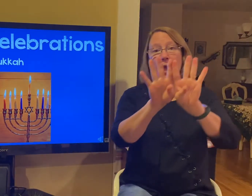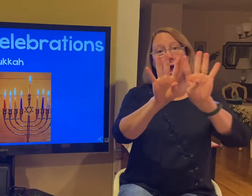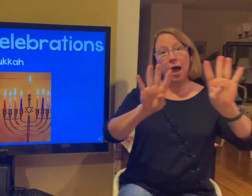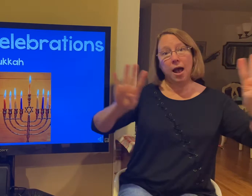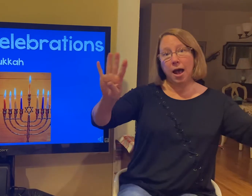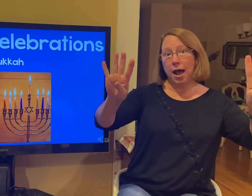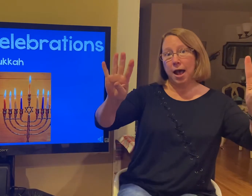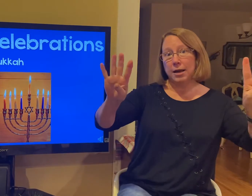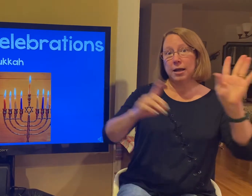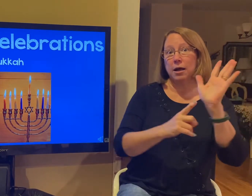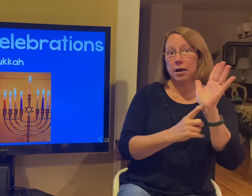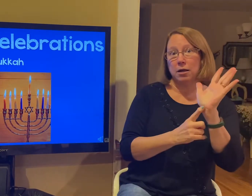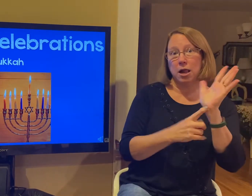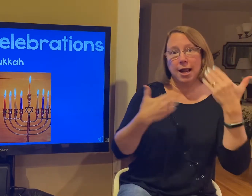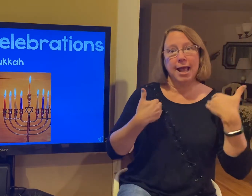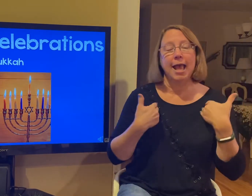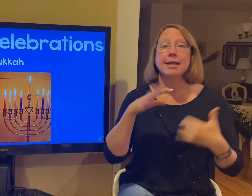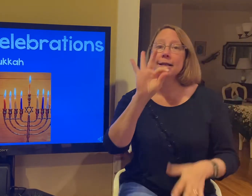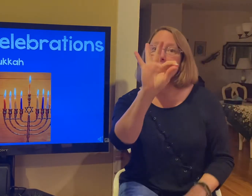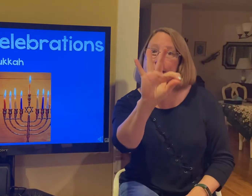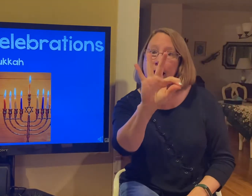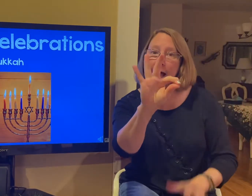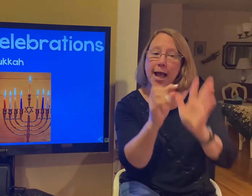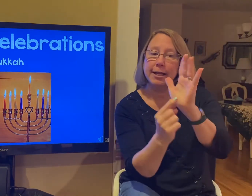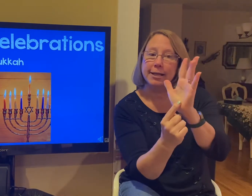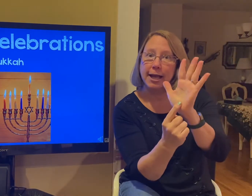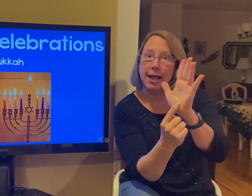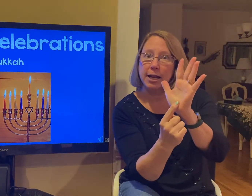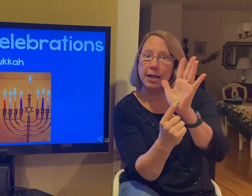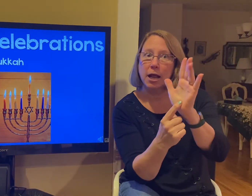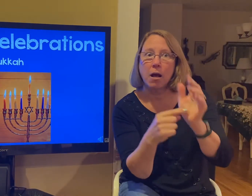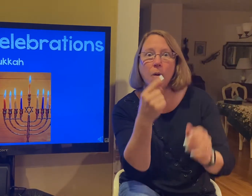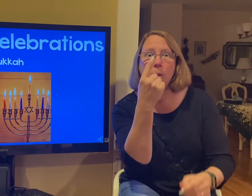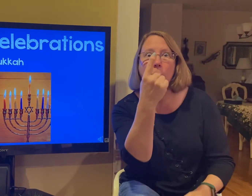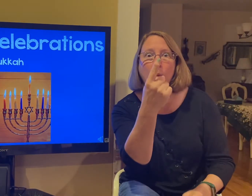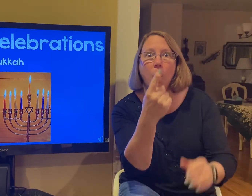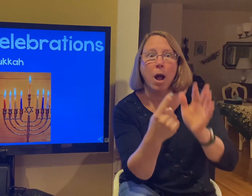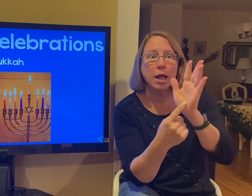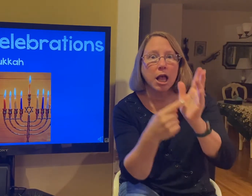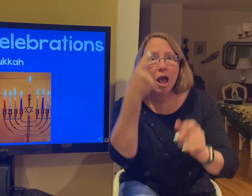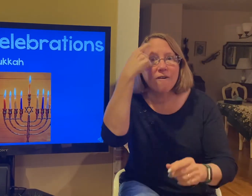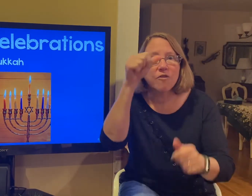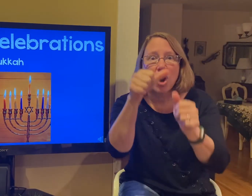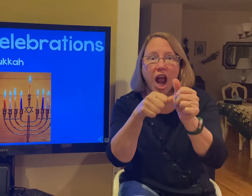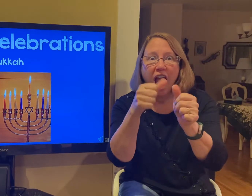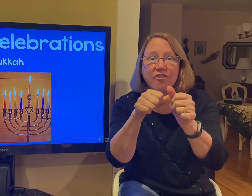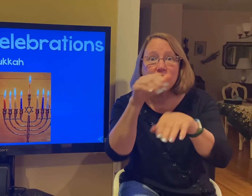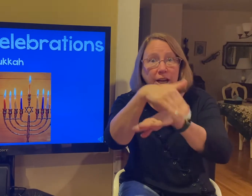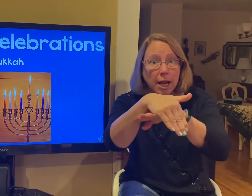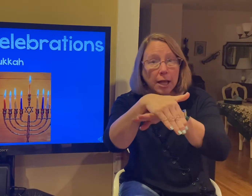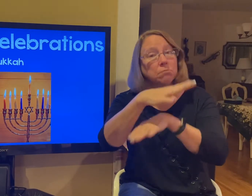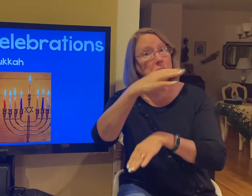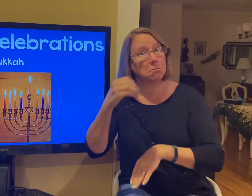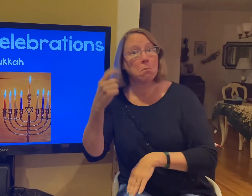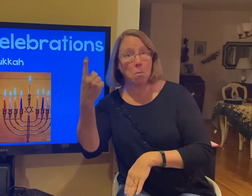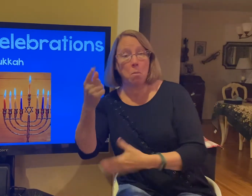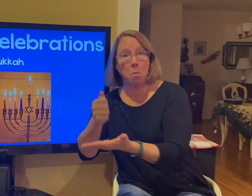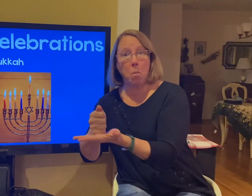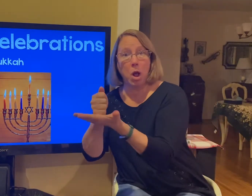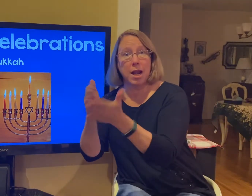has 9 candles, a candle for every night, plus a helper candle. Children